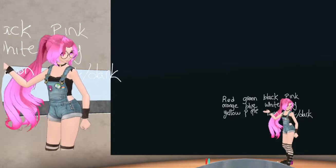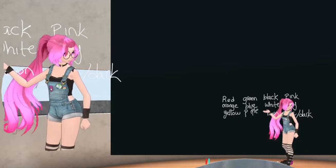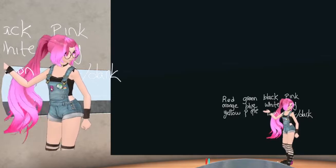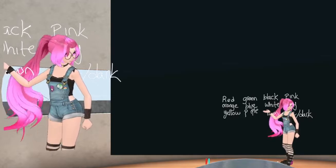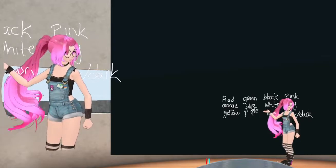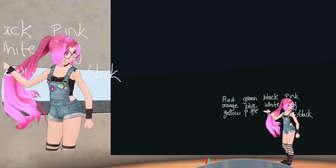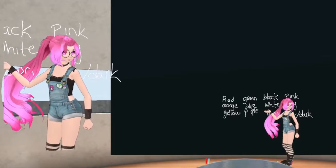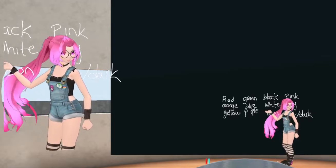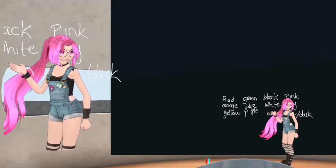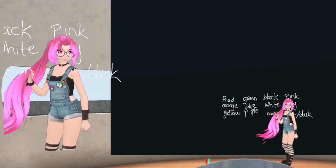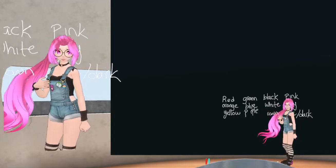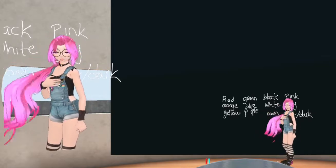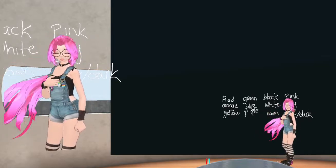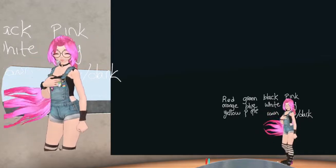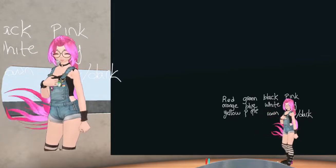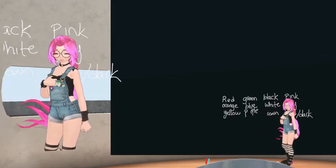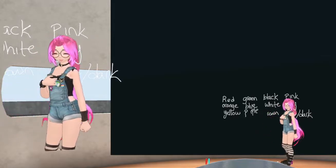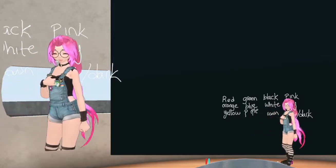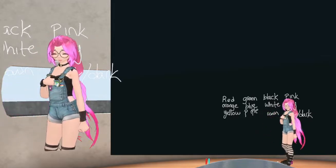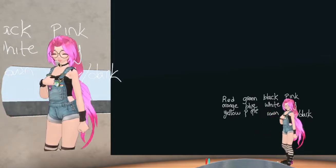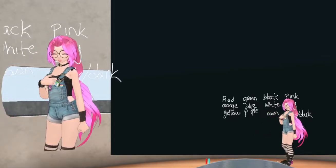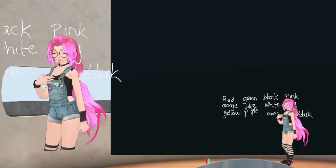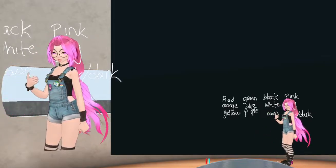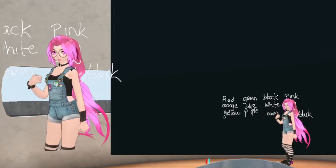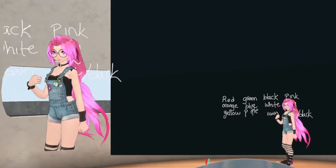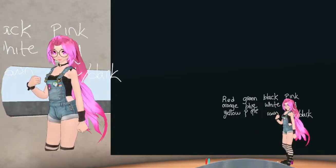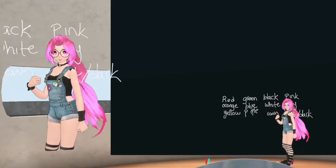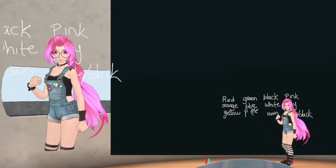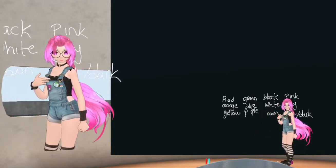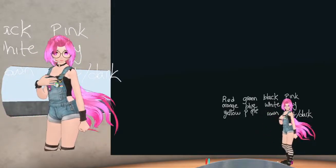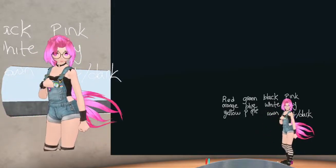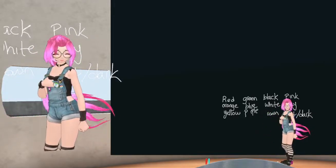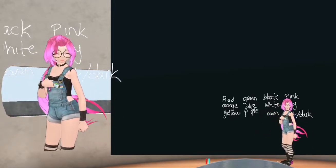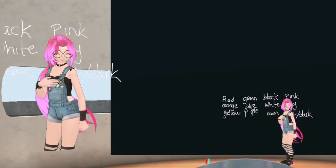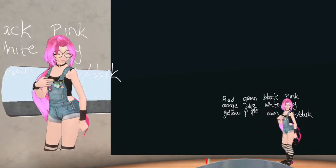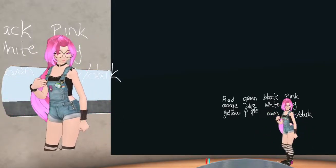Yes. Yes, on your chest, pulling out.